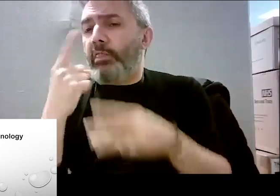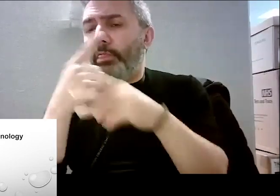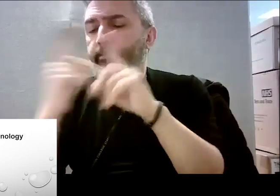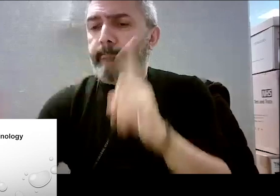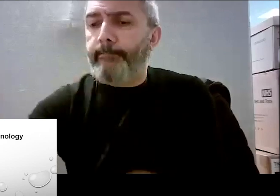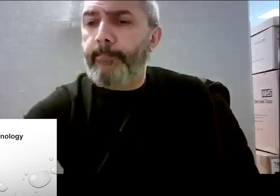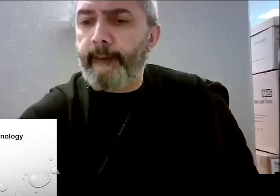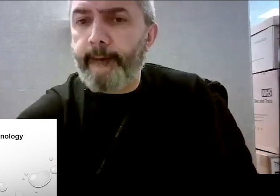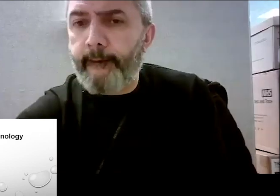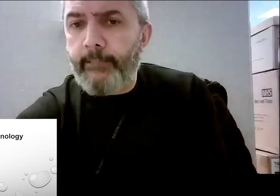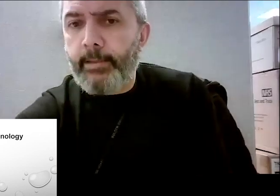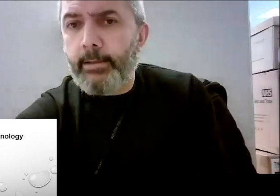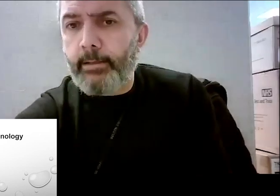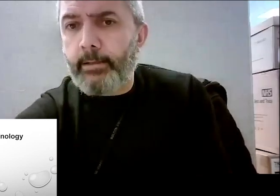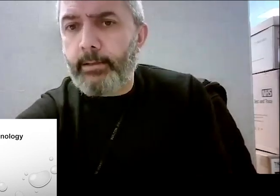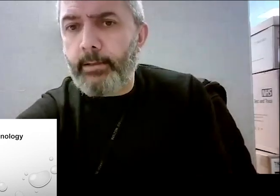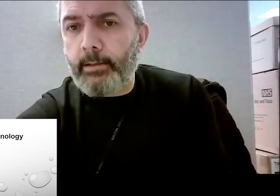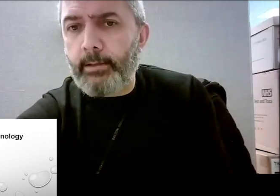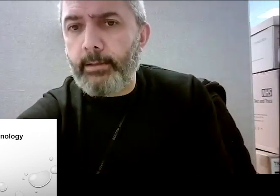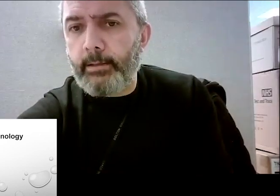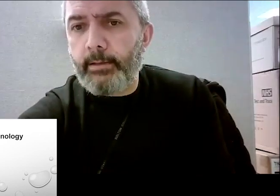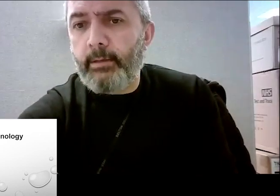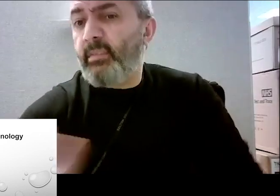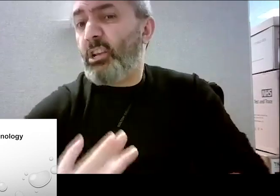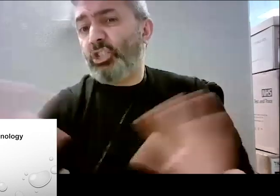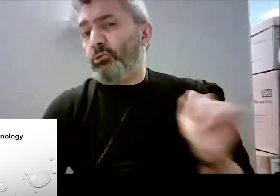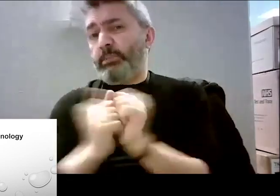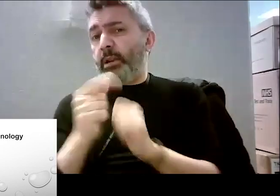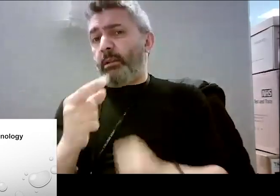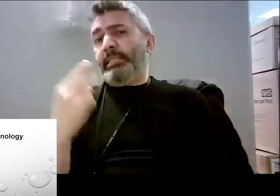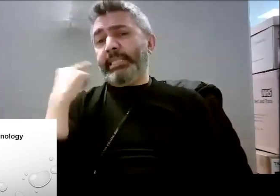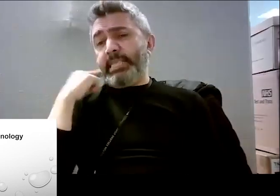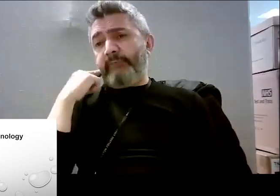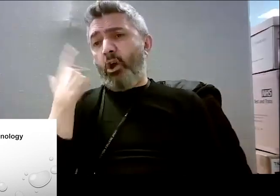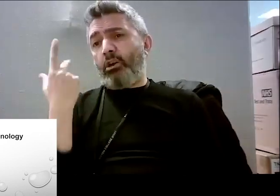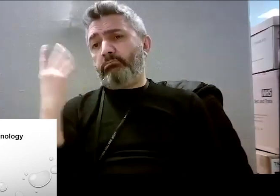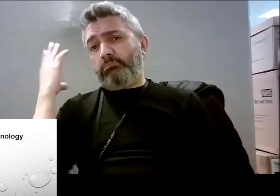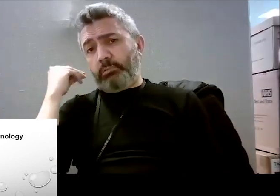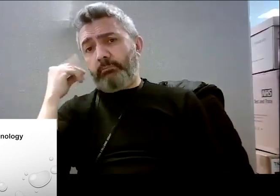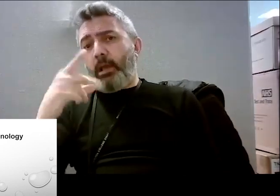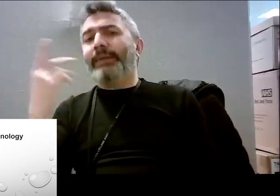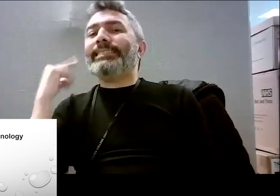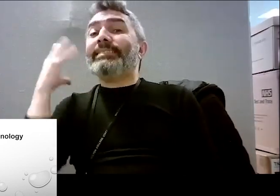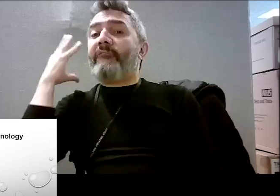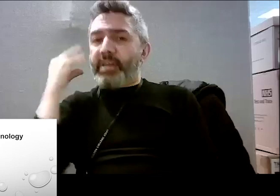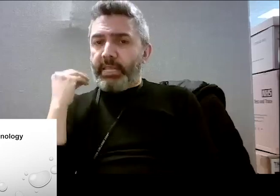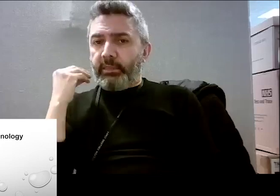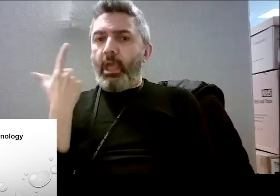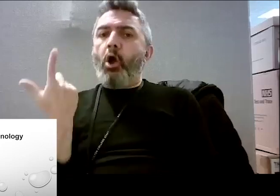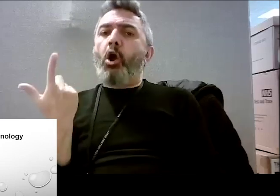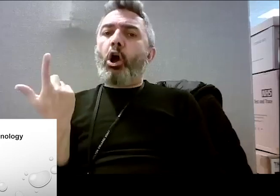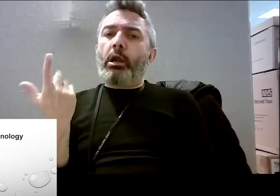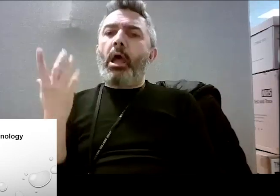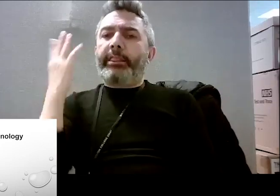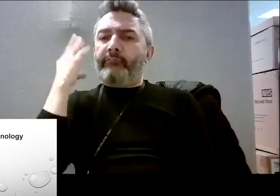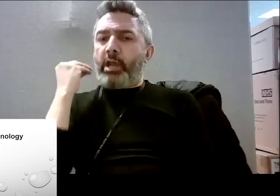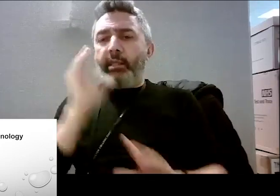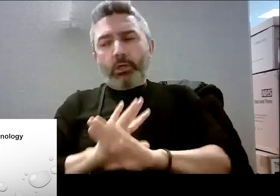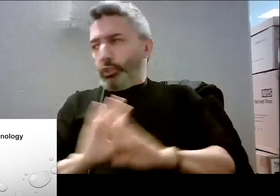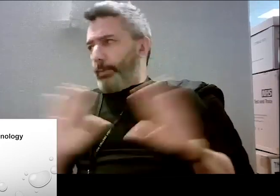Okay, so we've got some preferred technology that we generally use. So you can say deaf, you